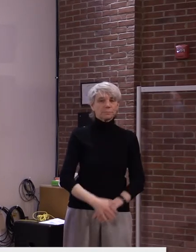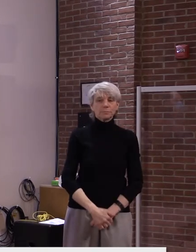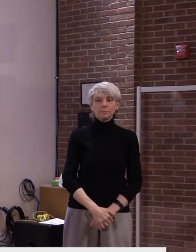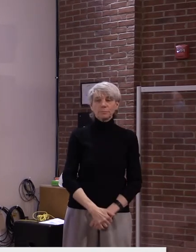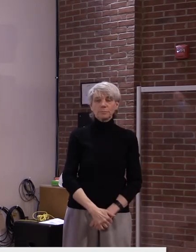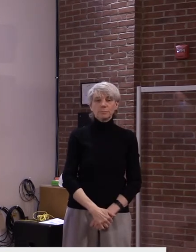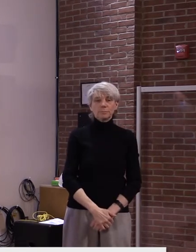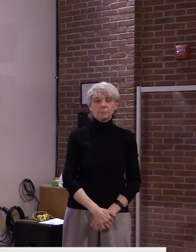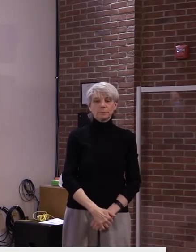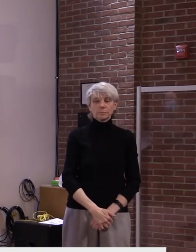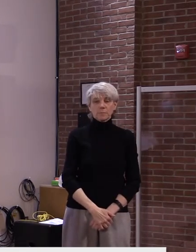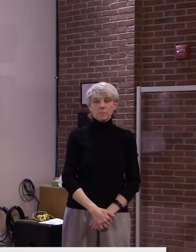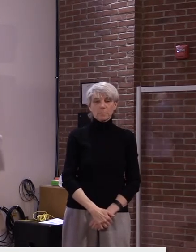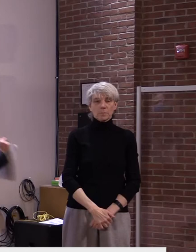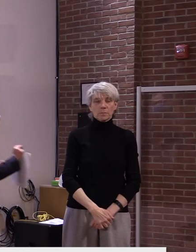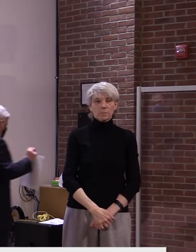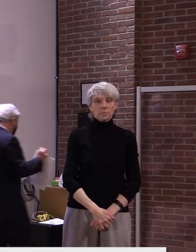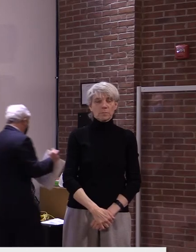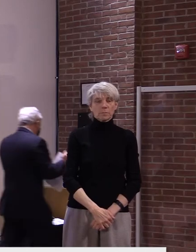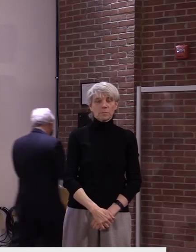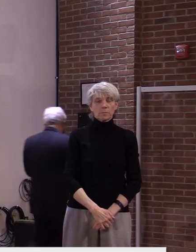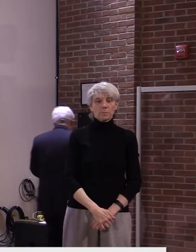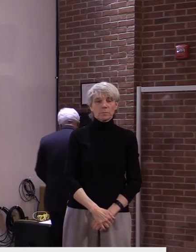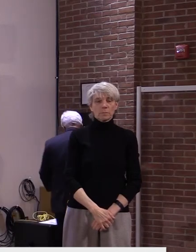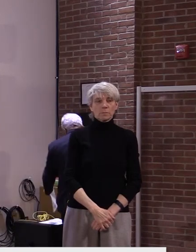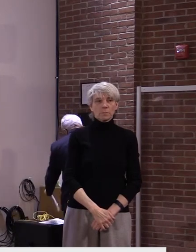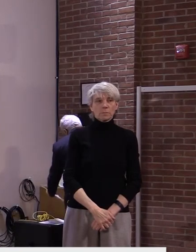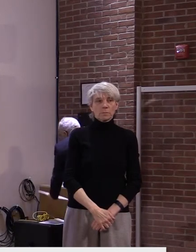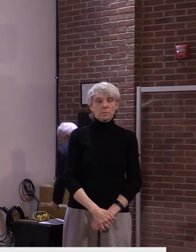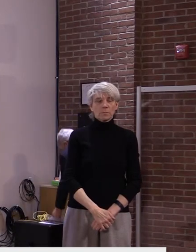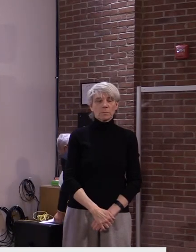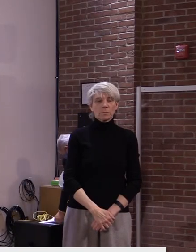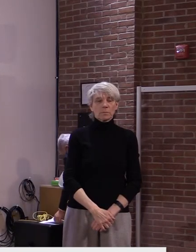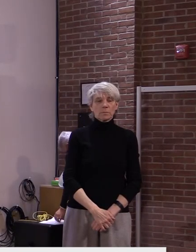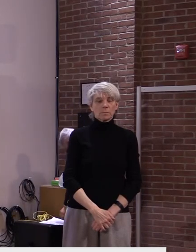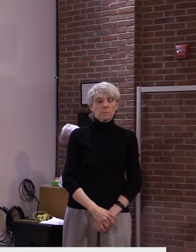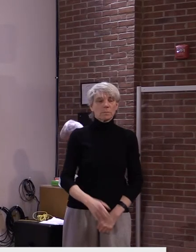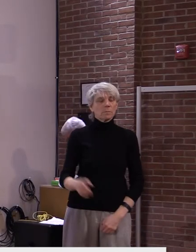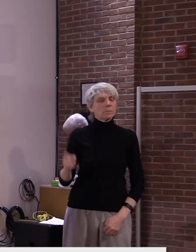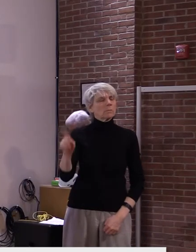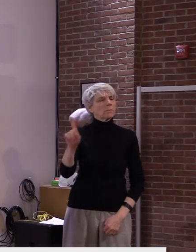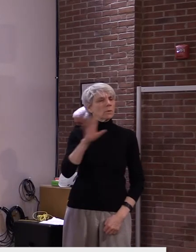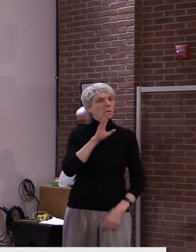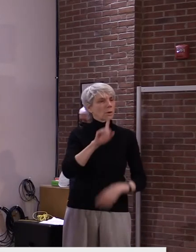Hi, Governor. Getting back to the tax commission, the other big kahuna was